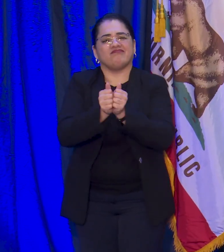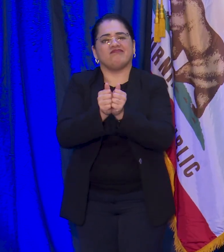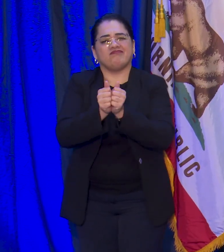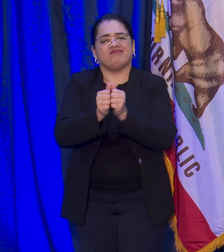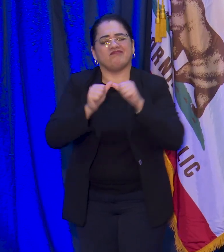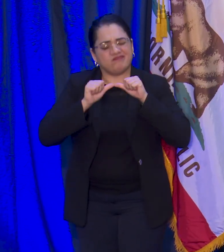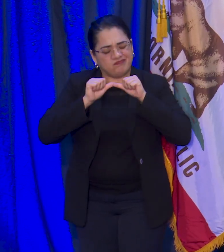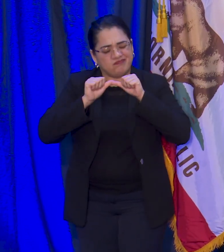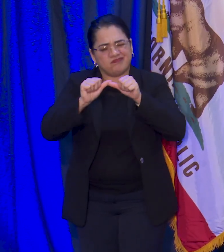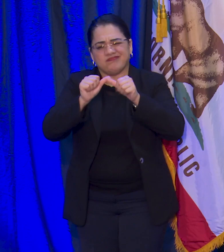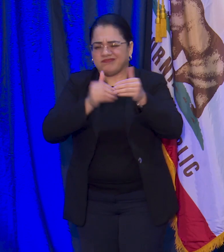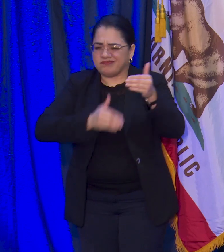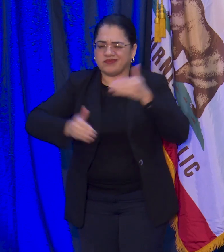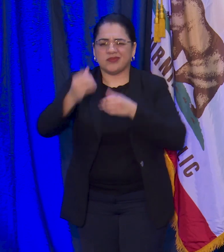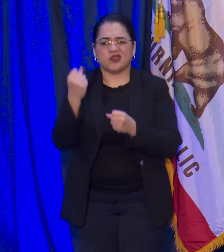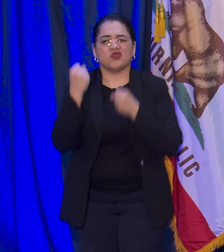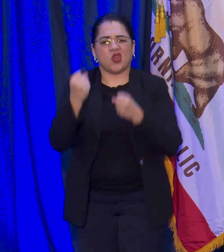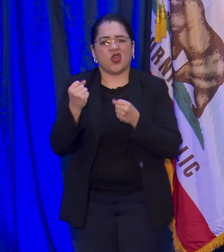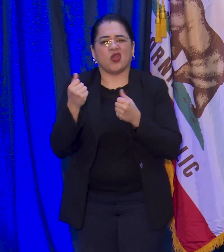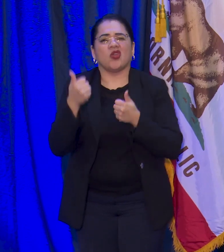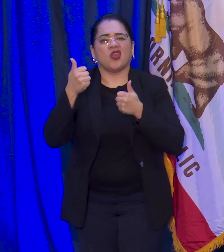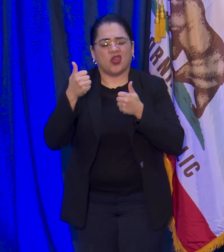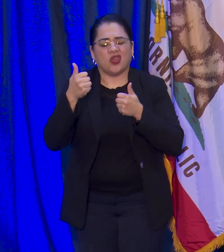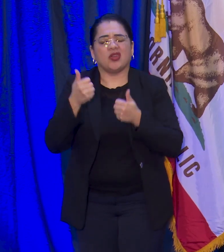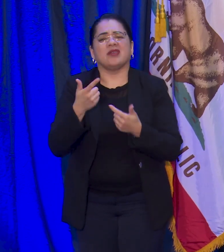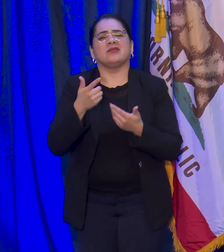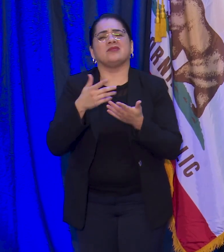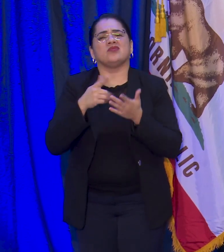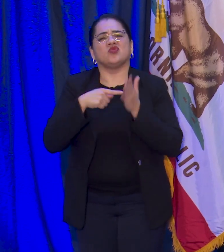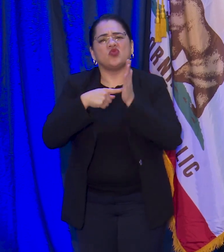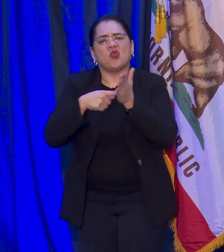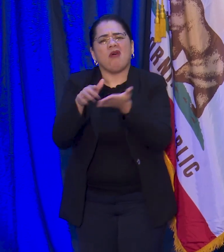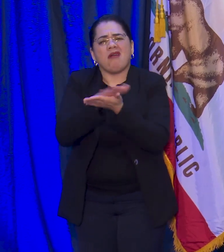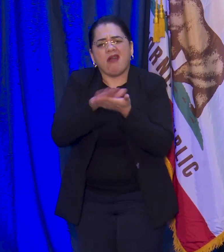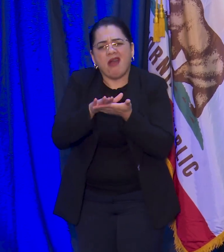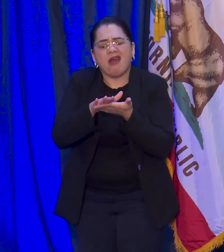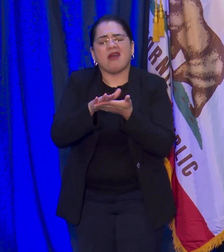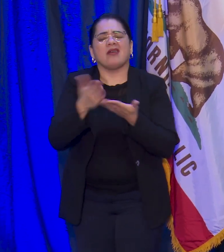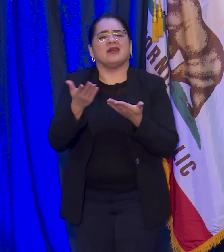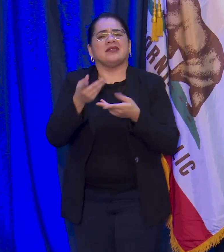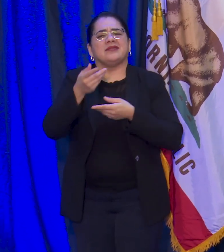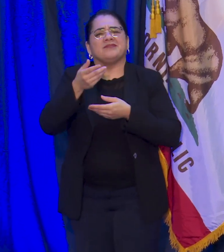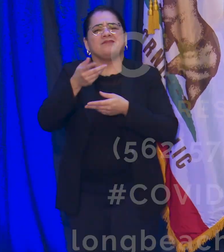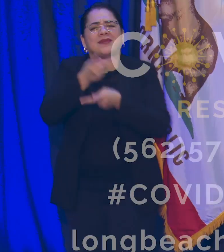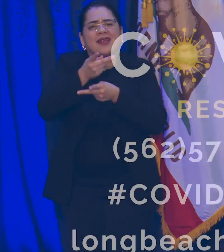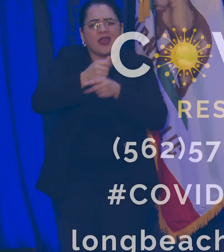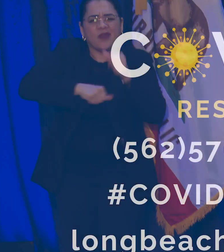directions, take care of each other, show compassion and kindness, we'll get past it as well. So thank you very much.